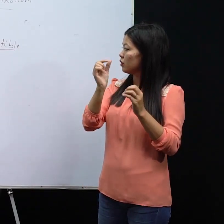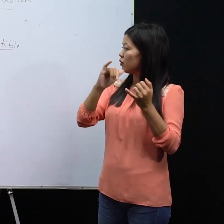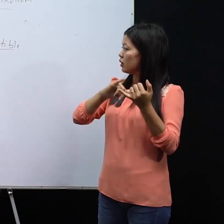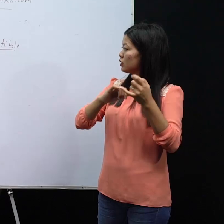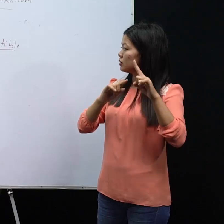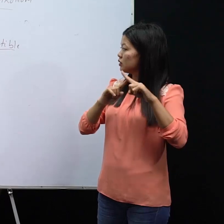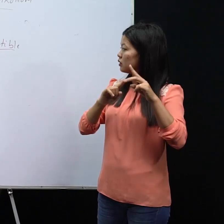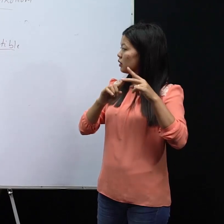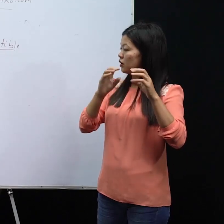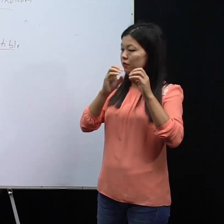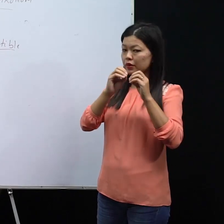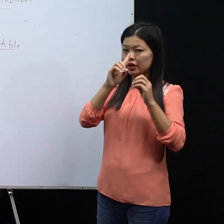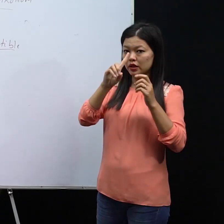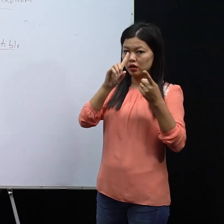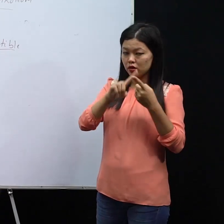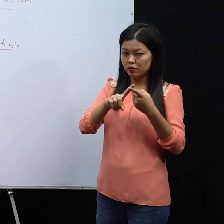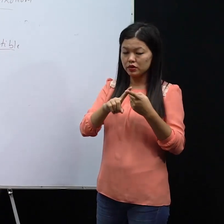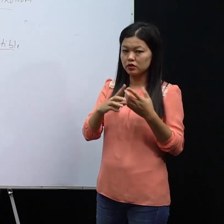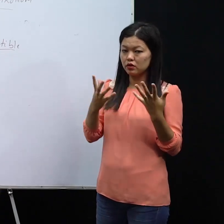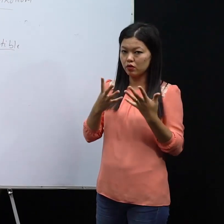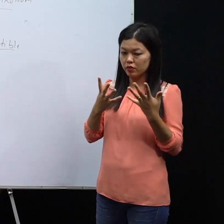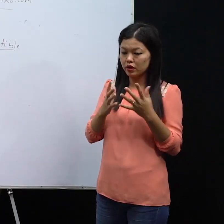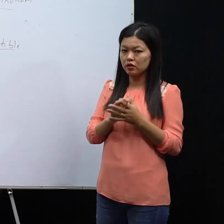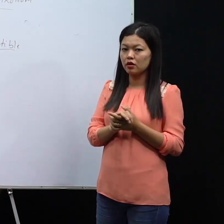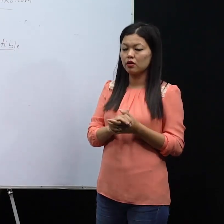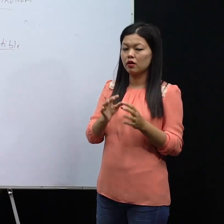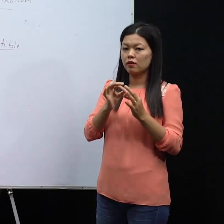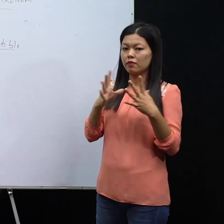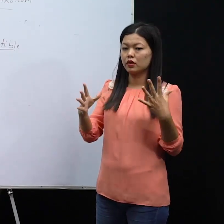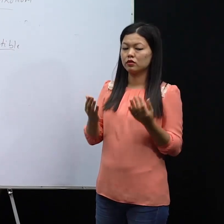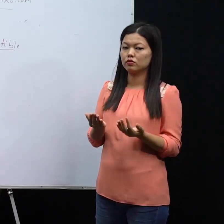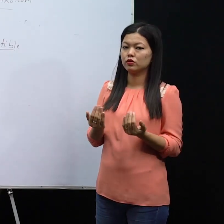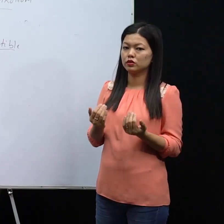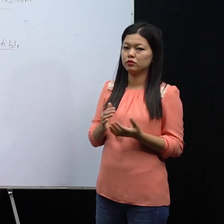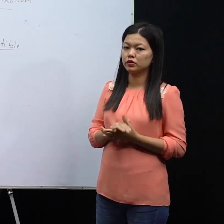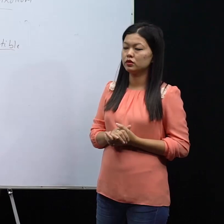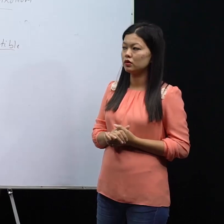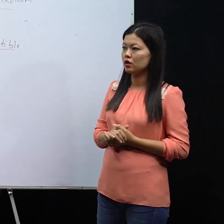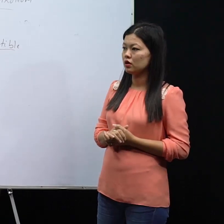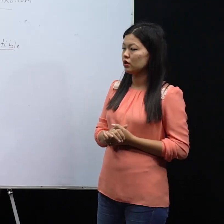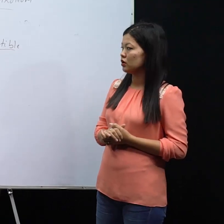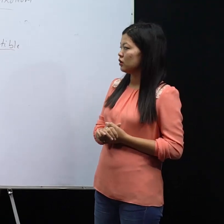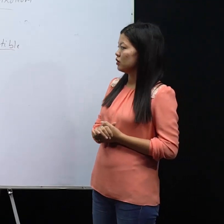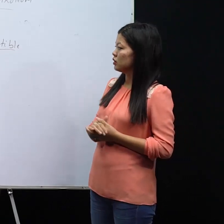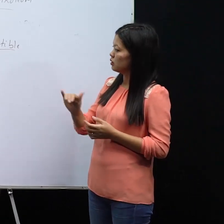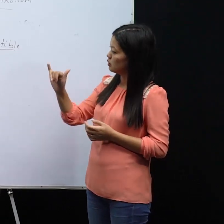which we get from the dead remains of the plants and animals, which are